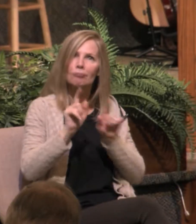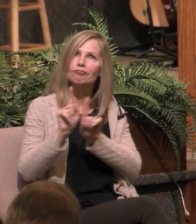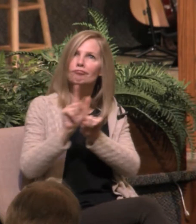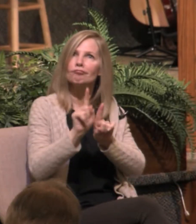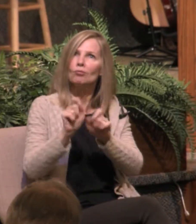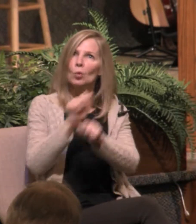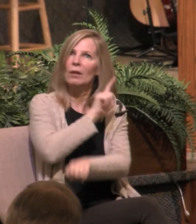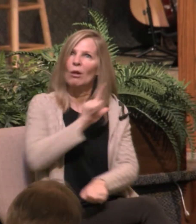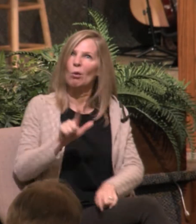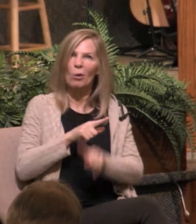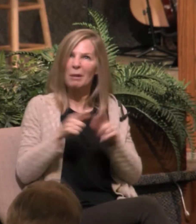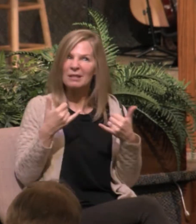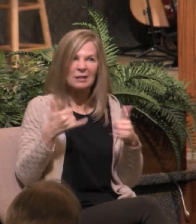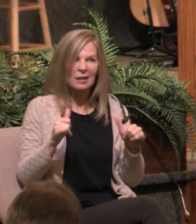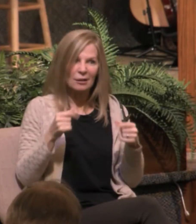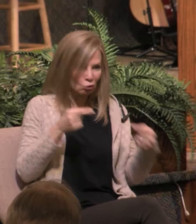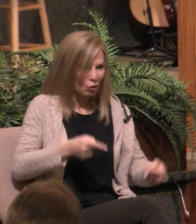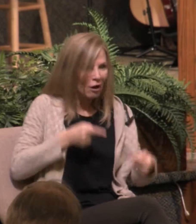struggling?